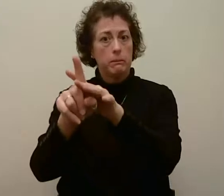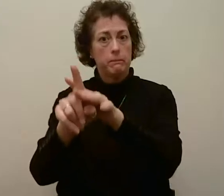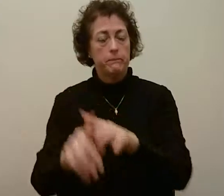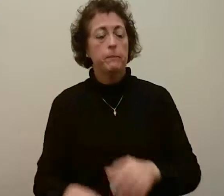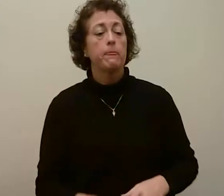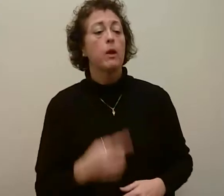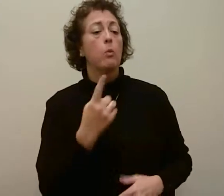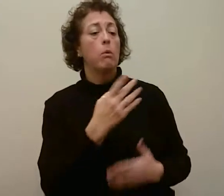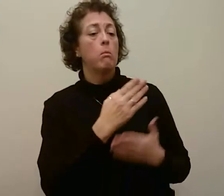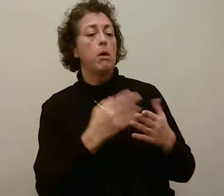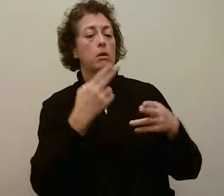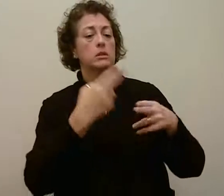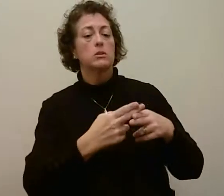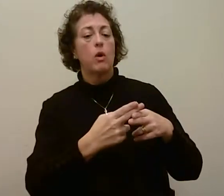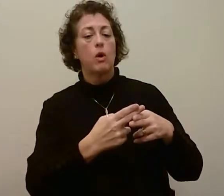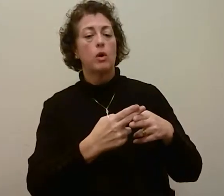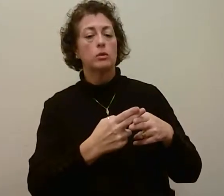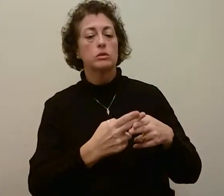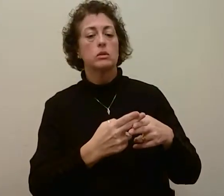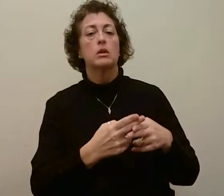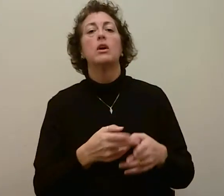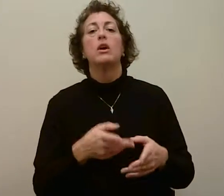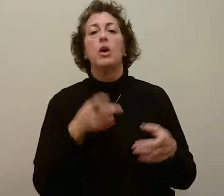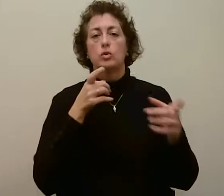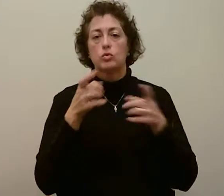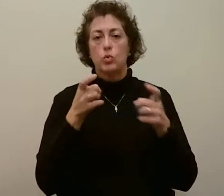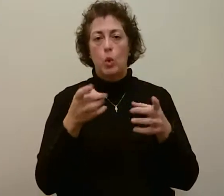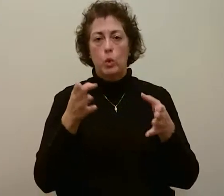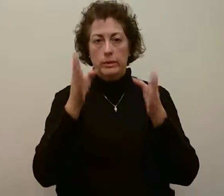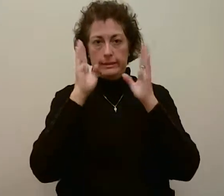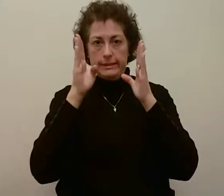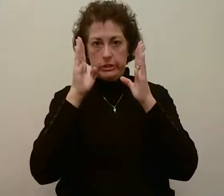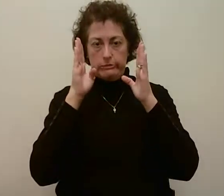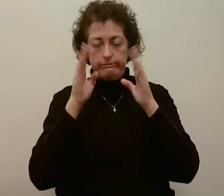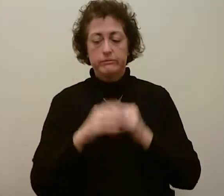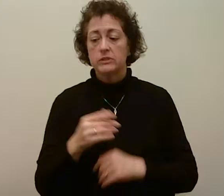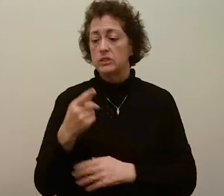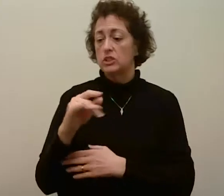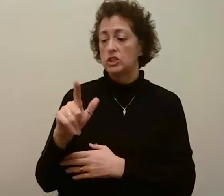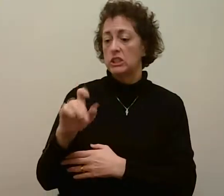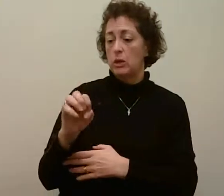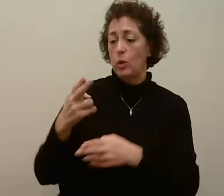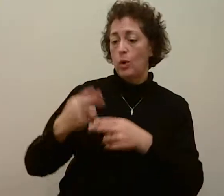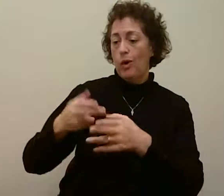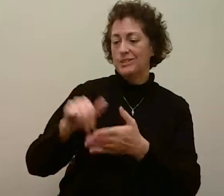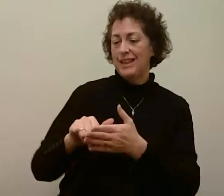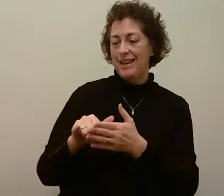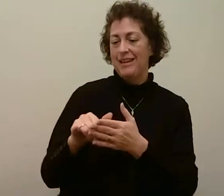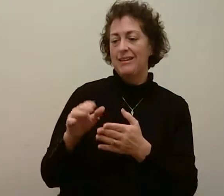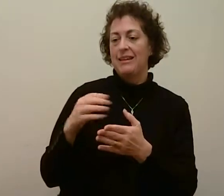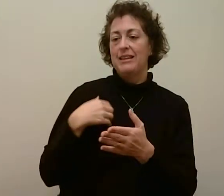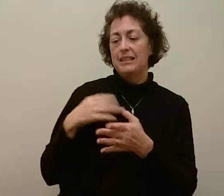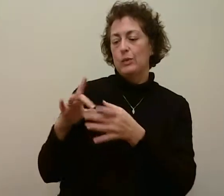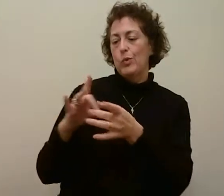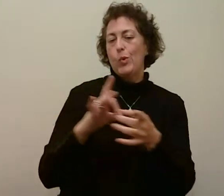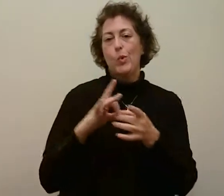attention. Gilles calls this the coordination effort in his model, and the attention